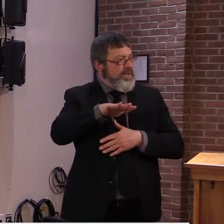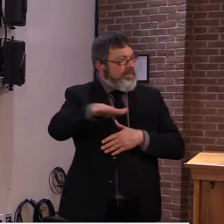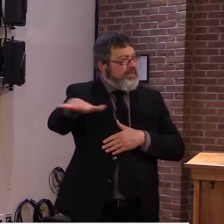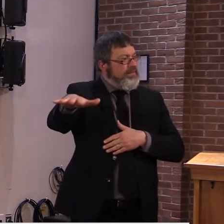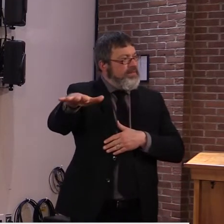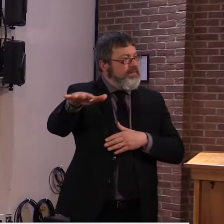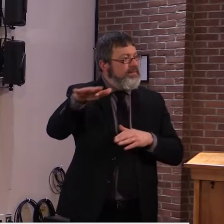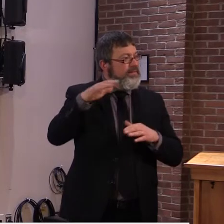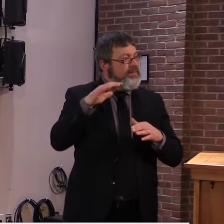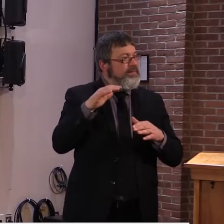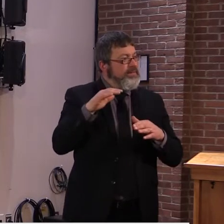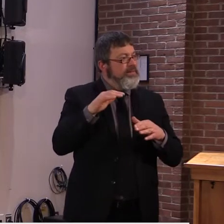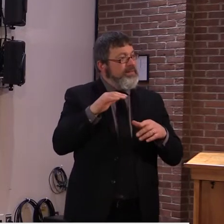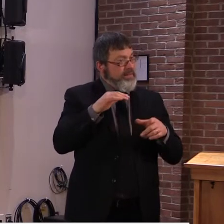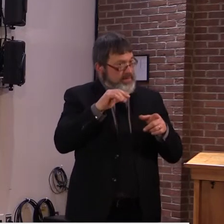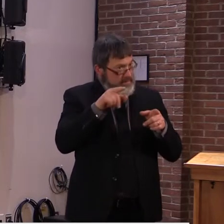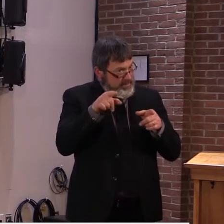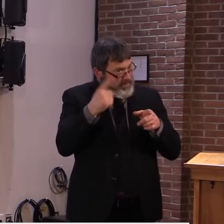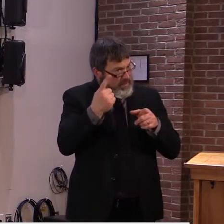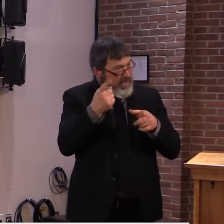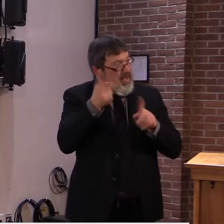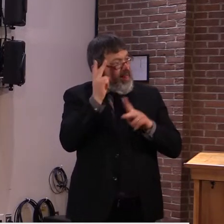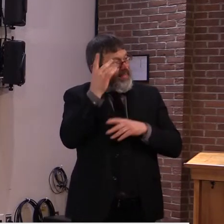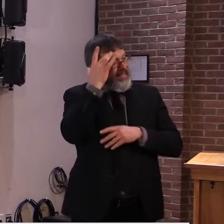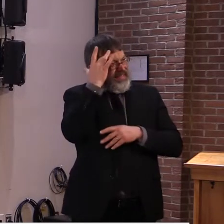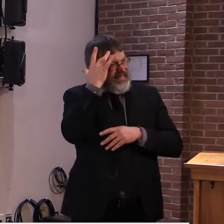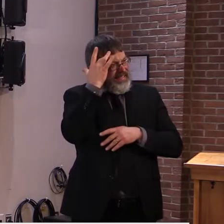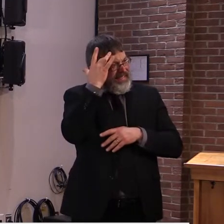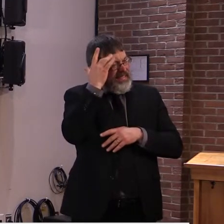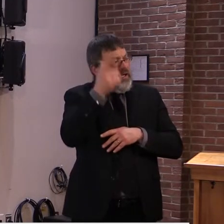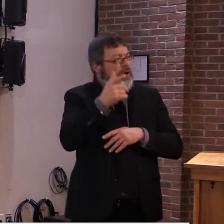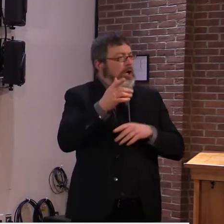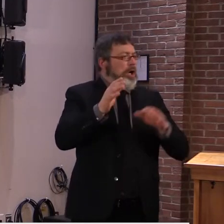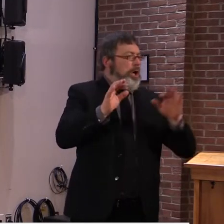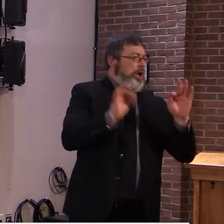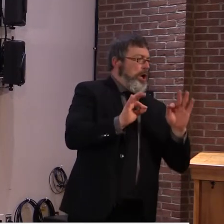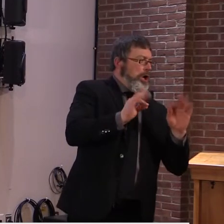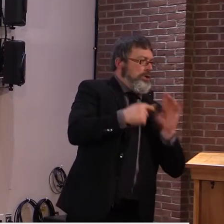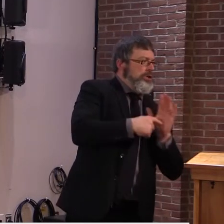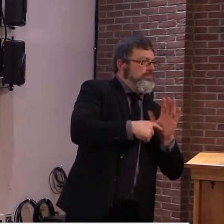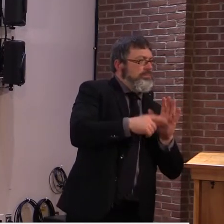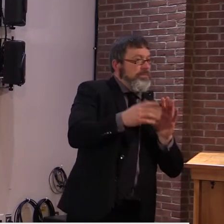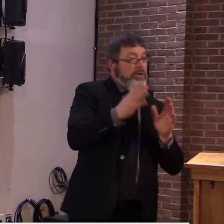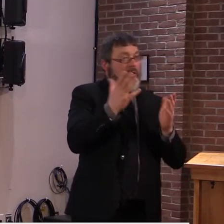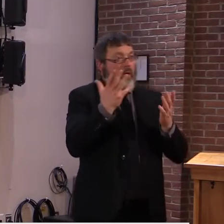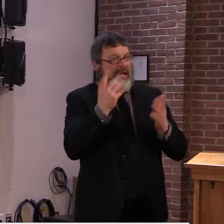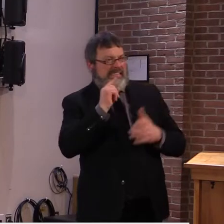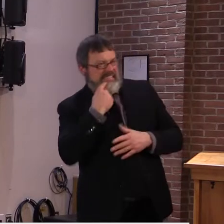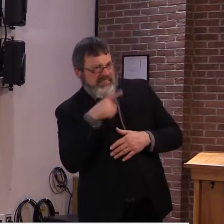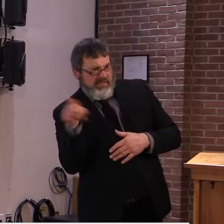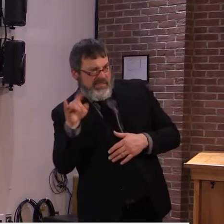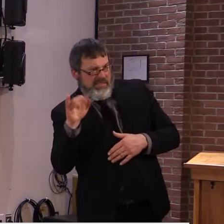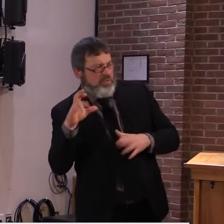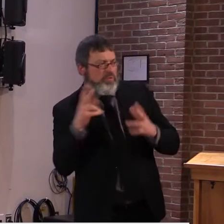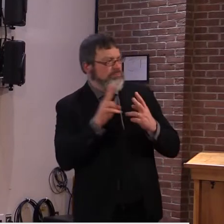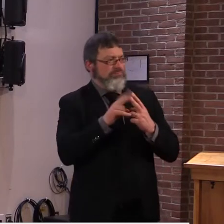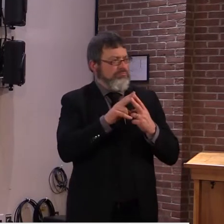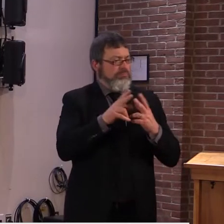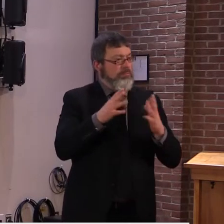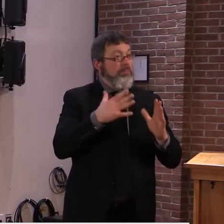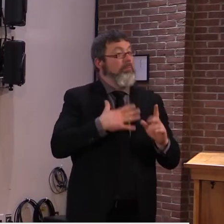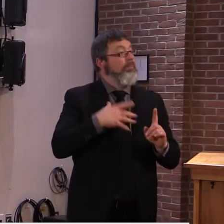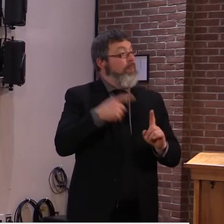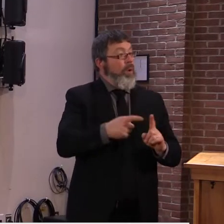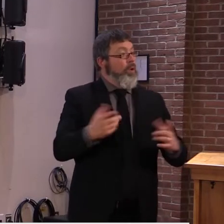to each other to prevent its spread. While it's been a tough year, and many of us will still miss one another this